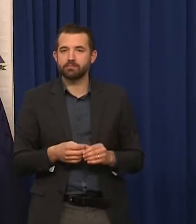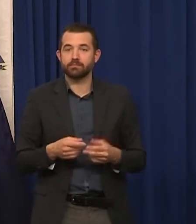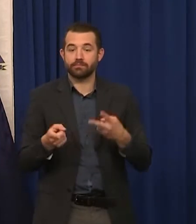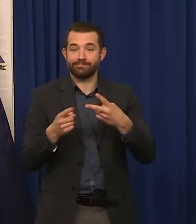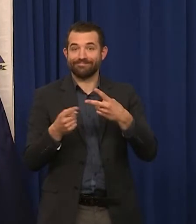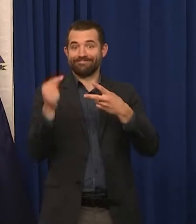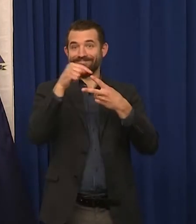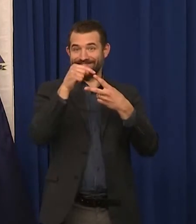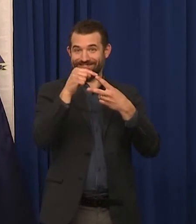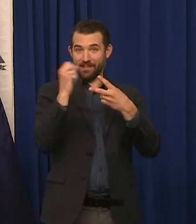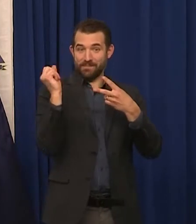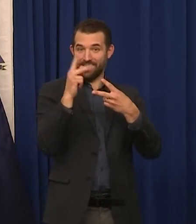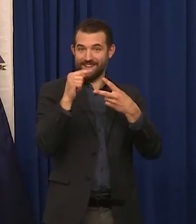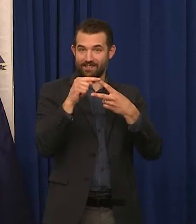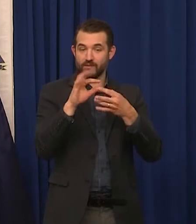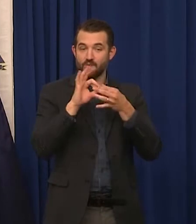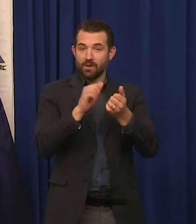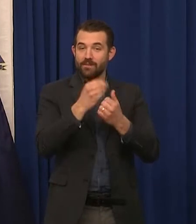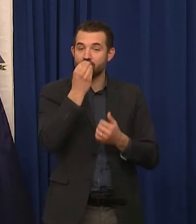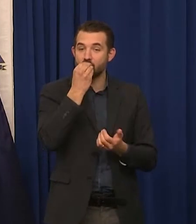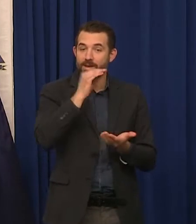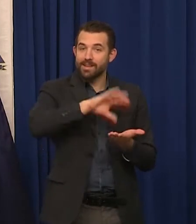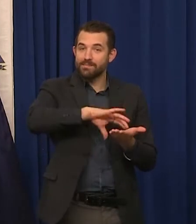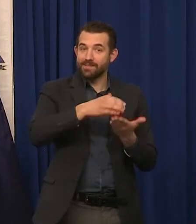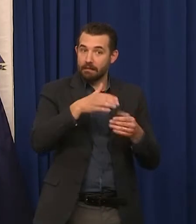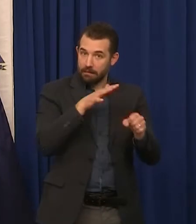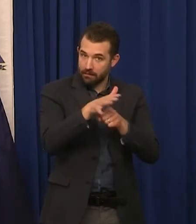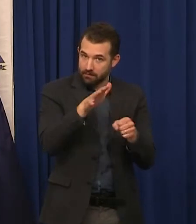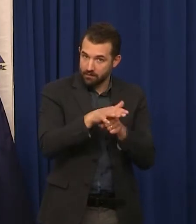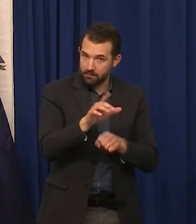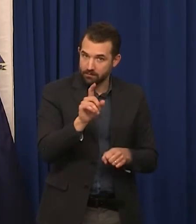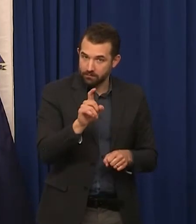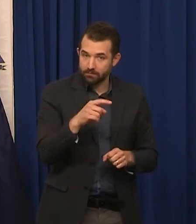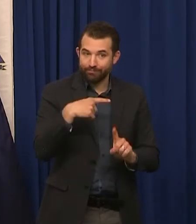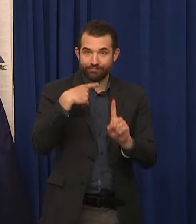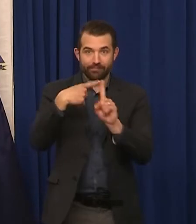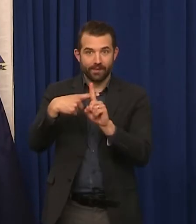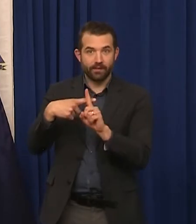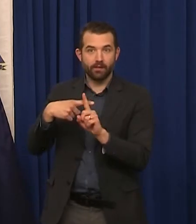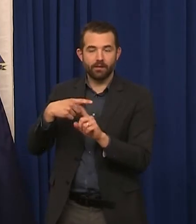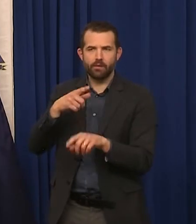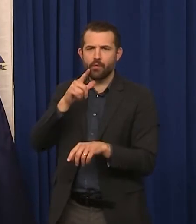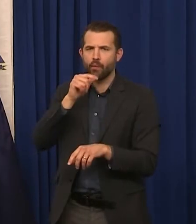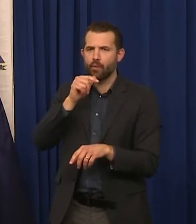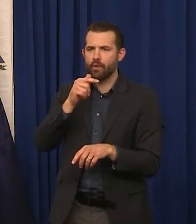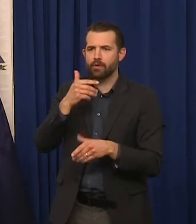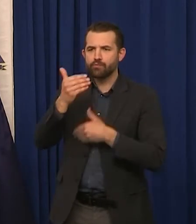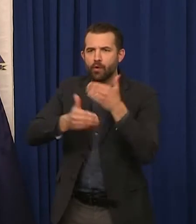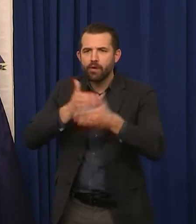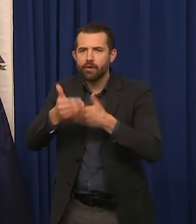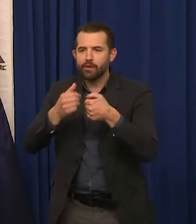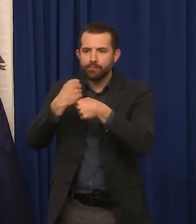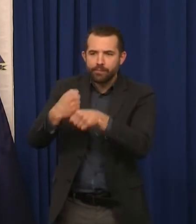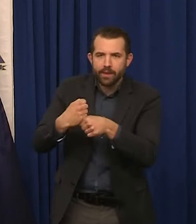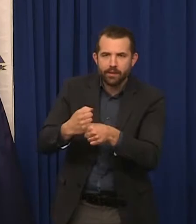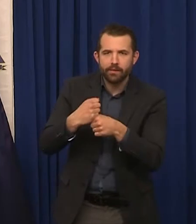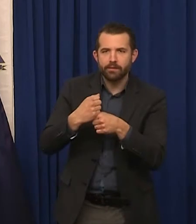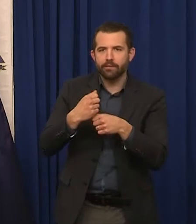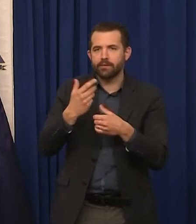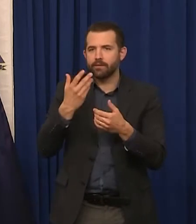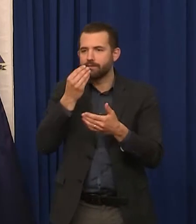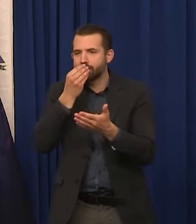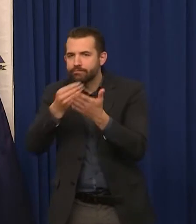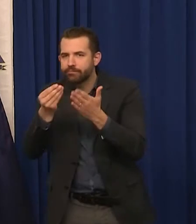overall, both on the processing side as well as on the retail side, certainly the implications